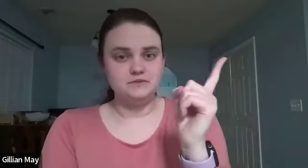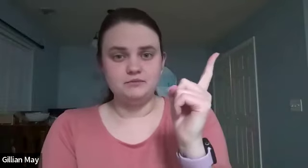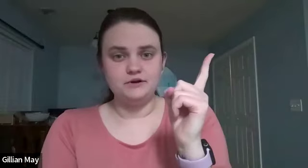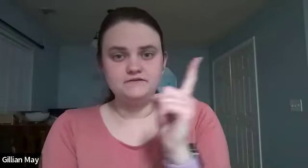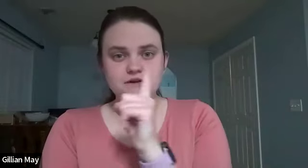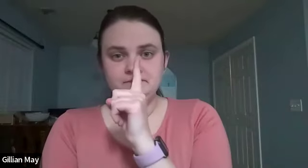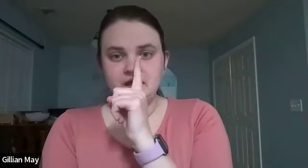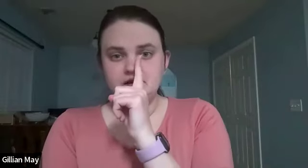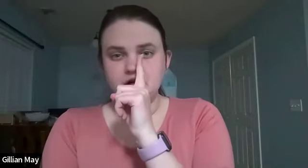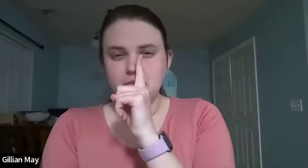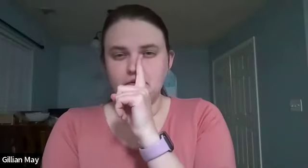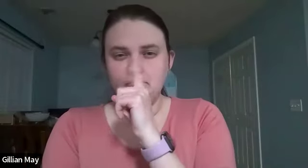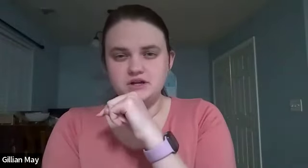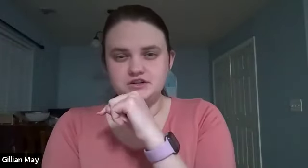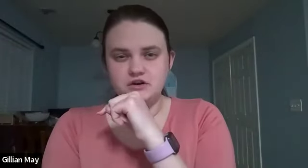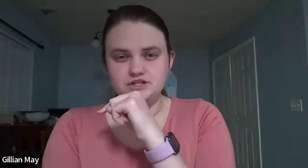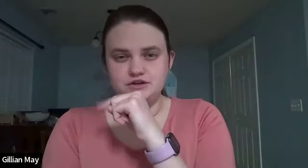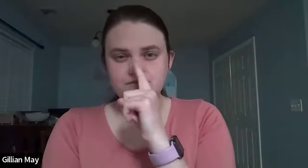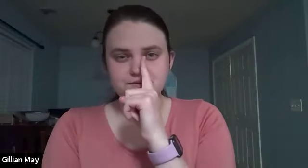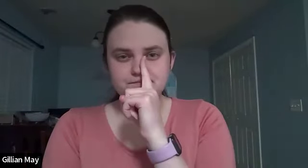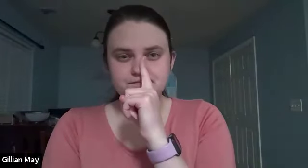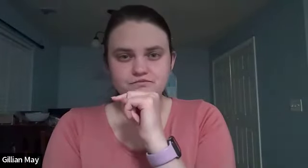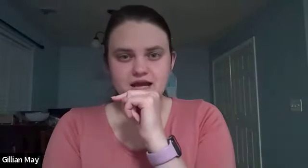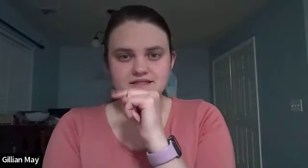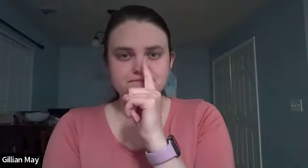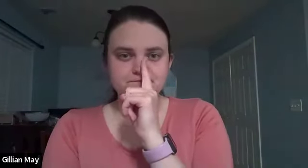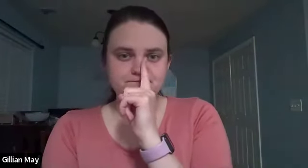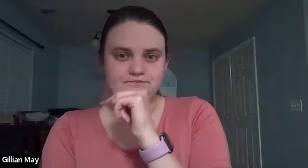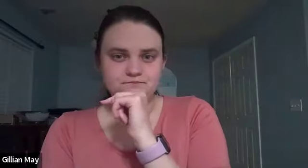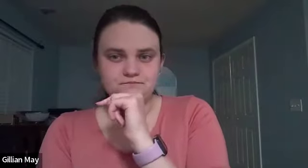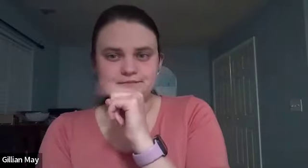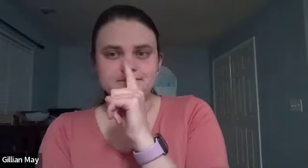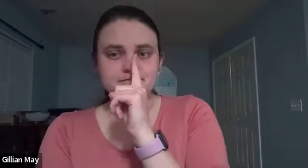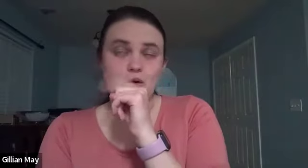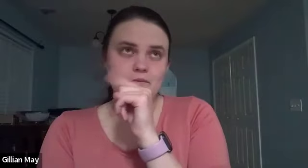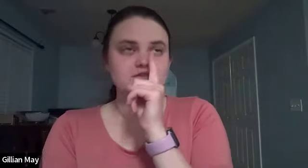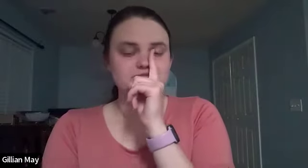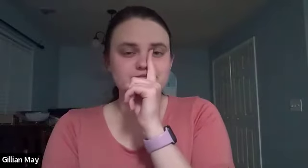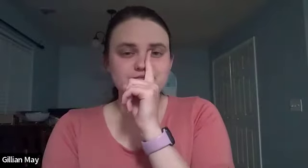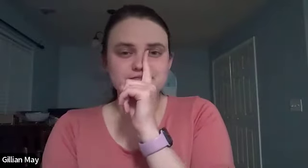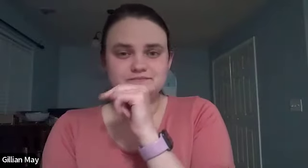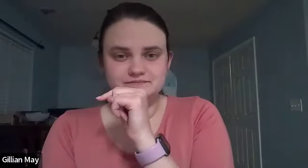be your pointer finger. You're going to brush it across your nose. Rat or mouse.